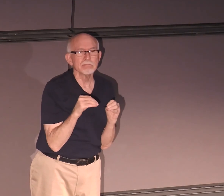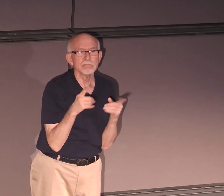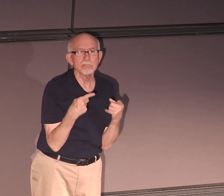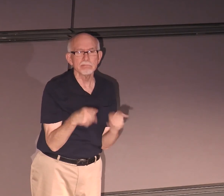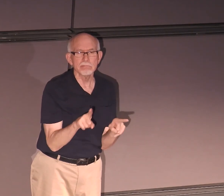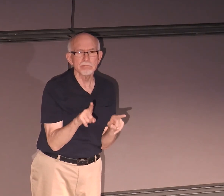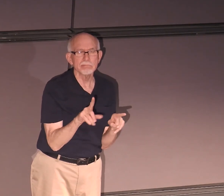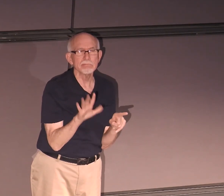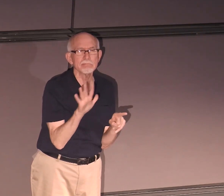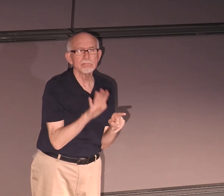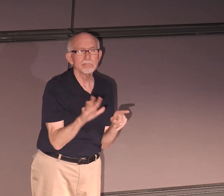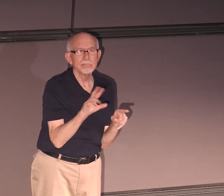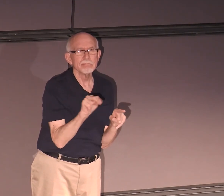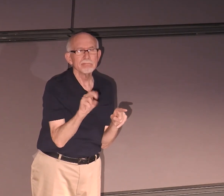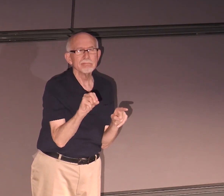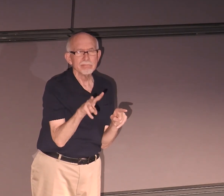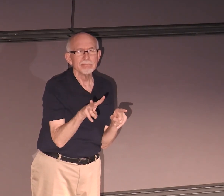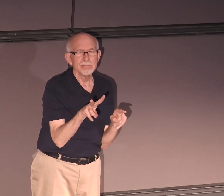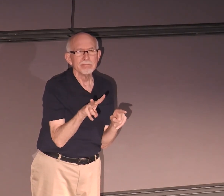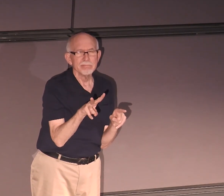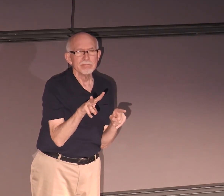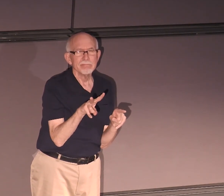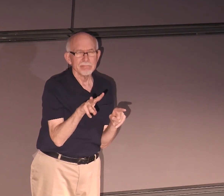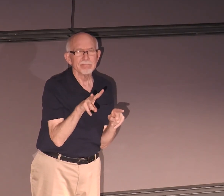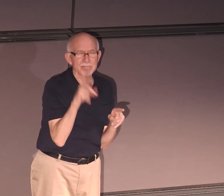So that's what I got out of giving this counselor some tutoring.